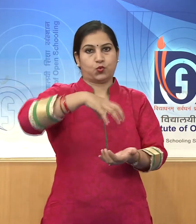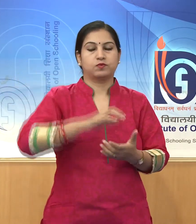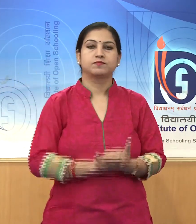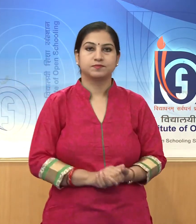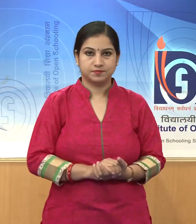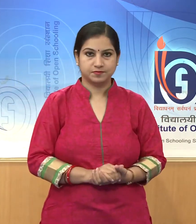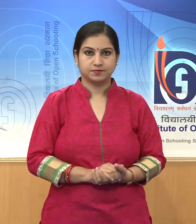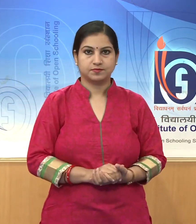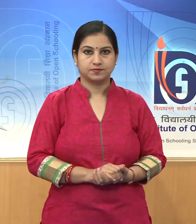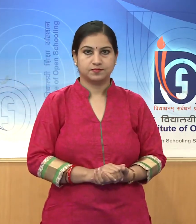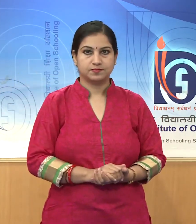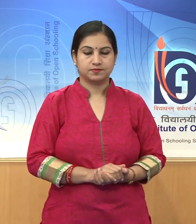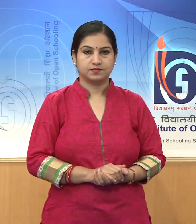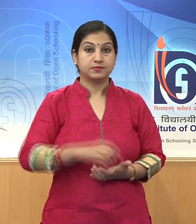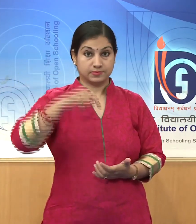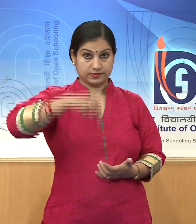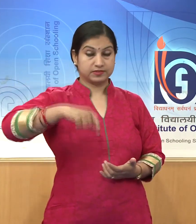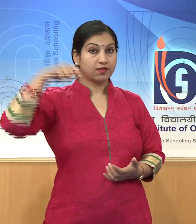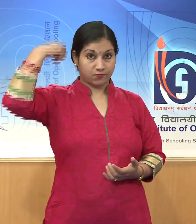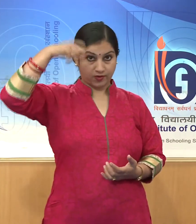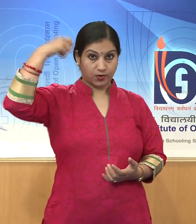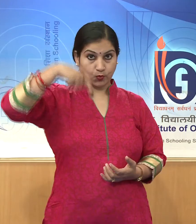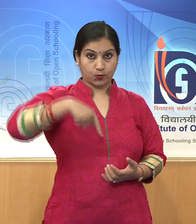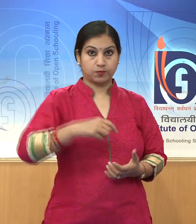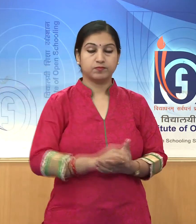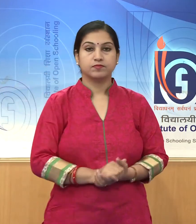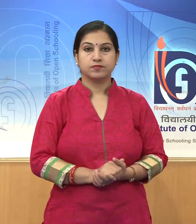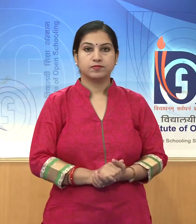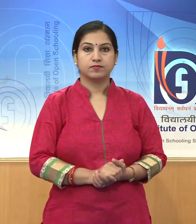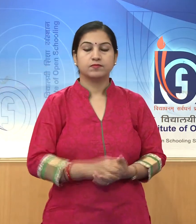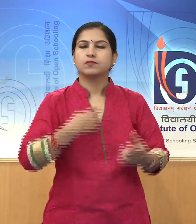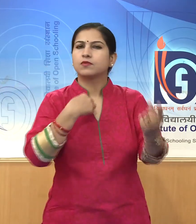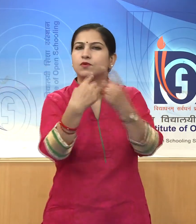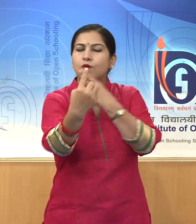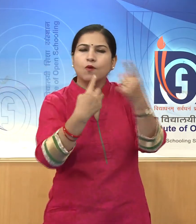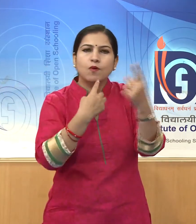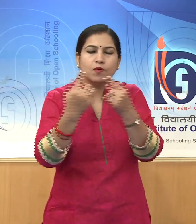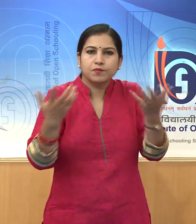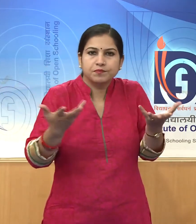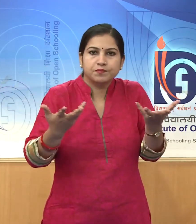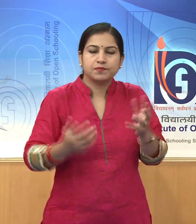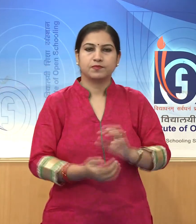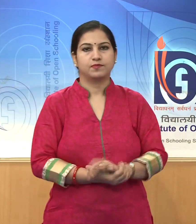studio. In this video, we are going to talk about